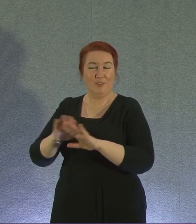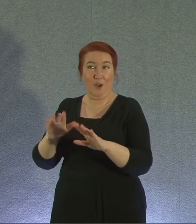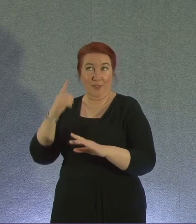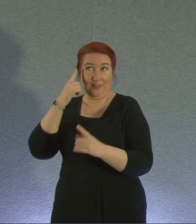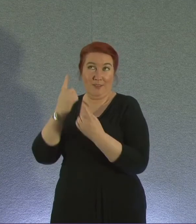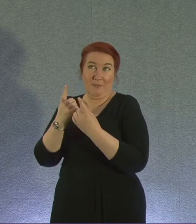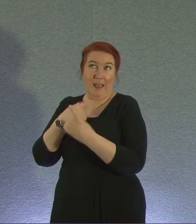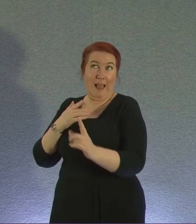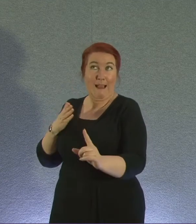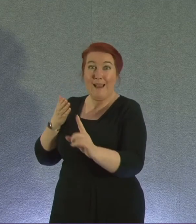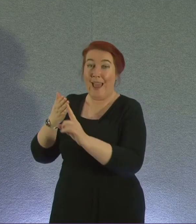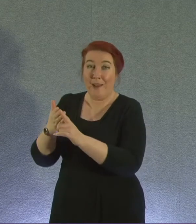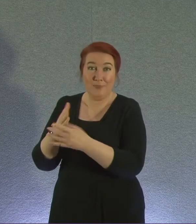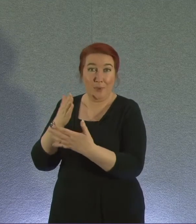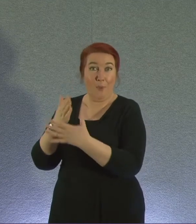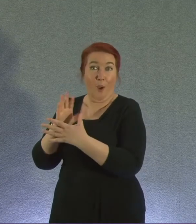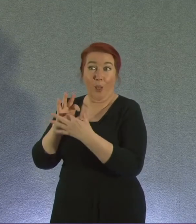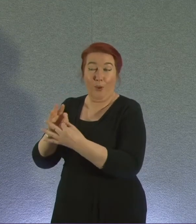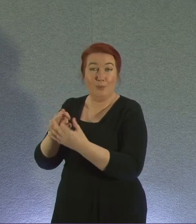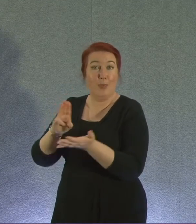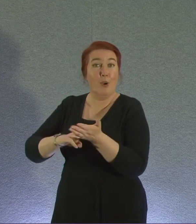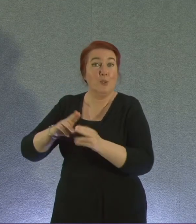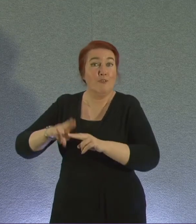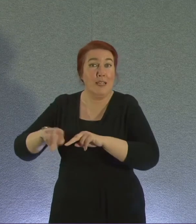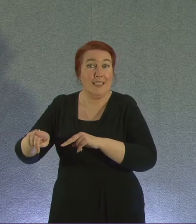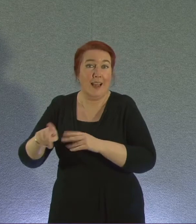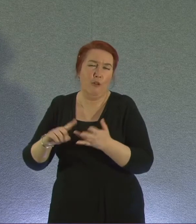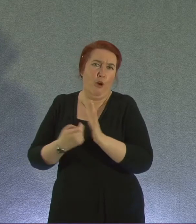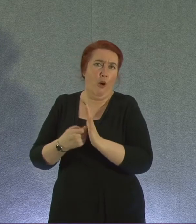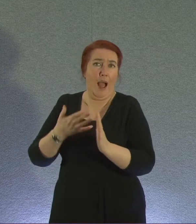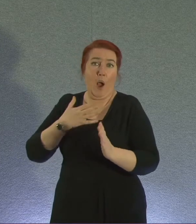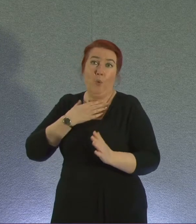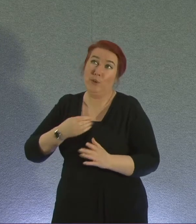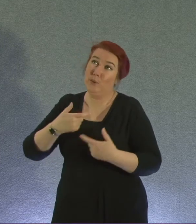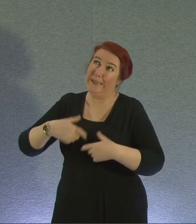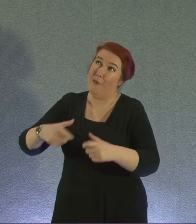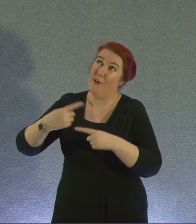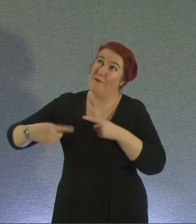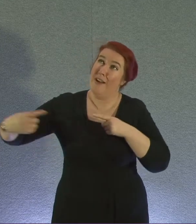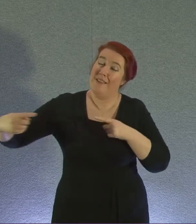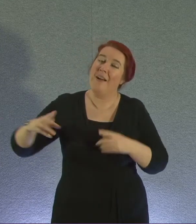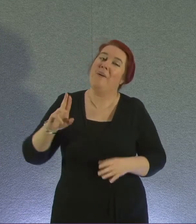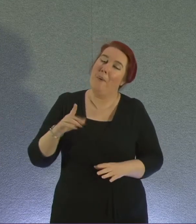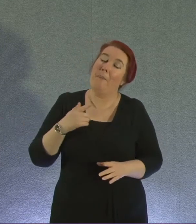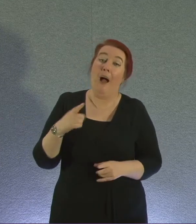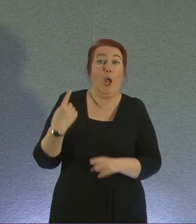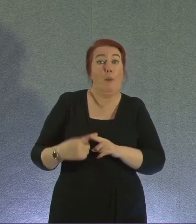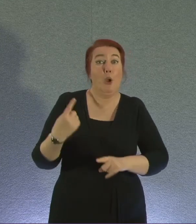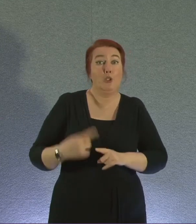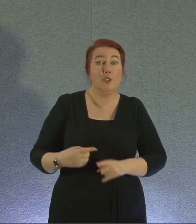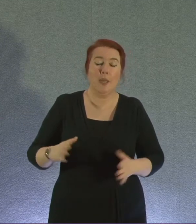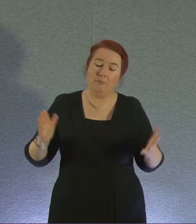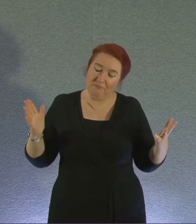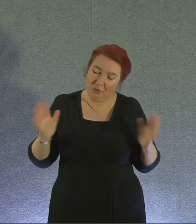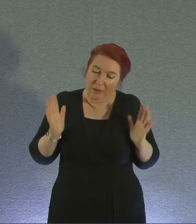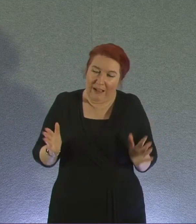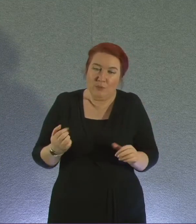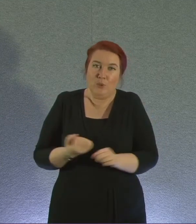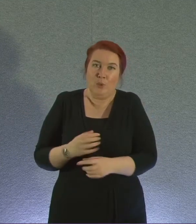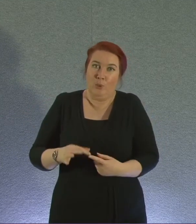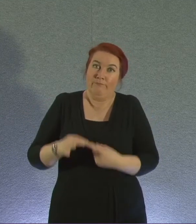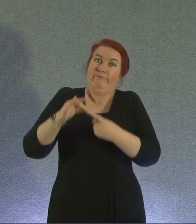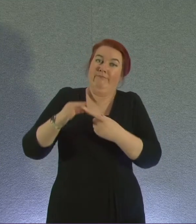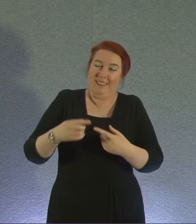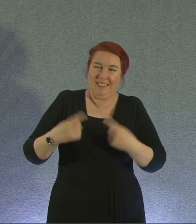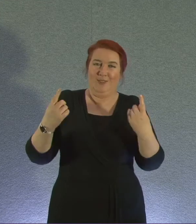aspired to. It's not something that I particularly wish to continue forever, but in an emergency, you have to take exceptional action. So I